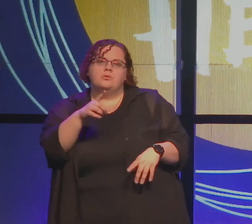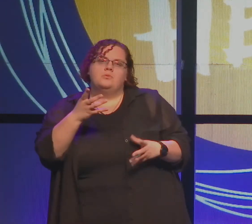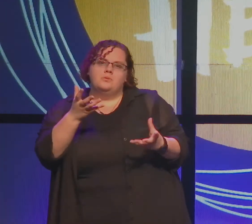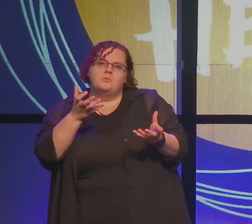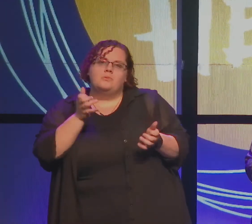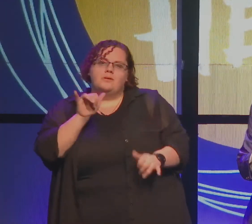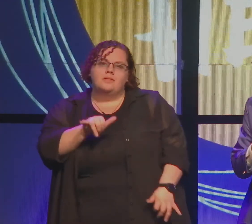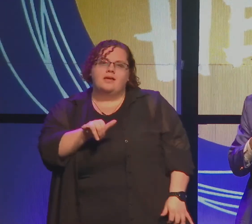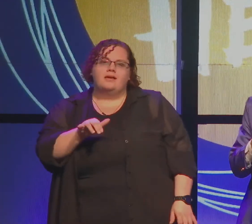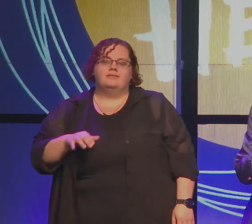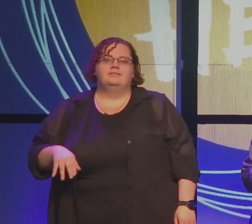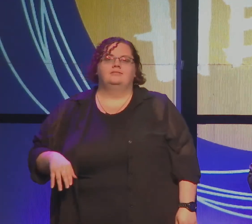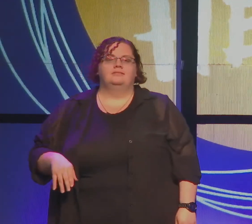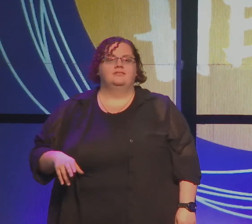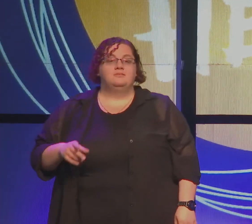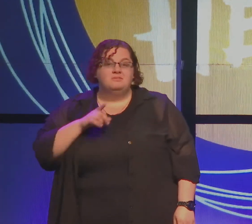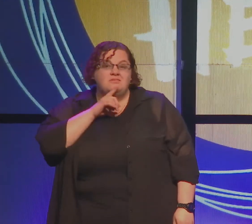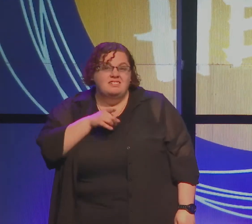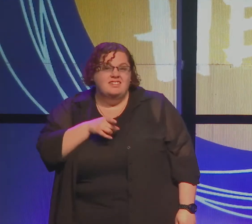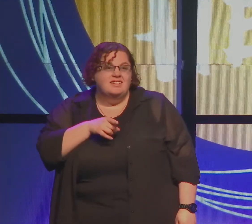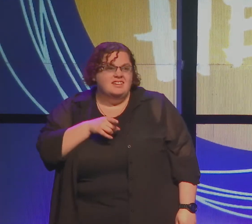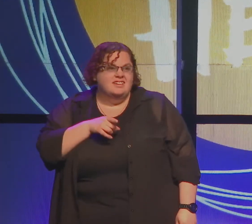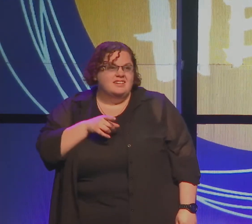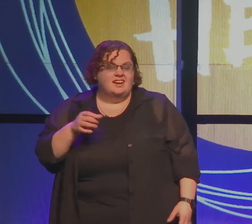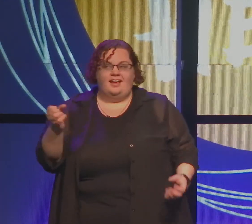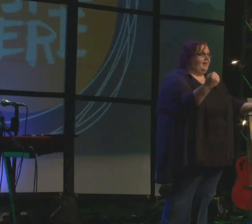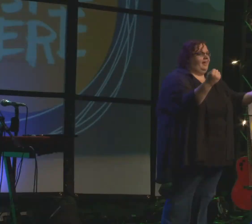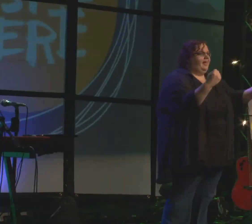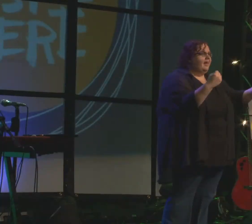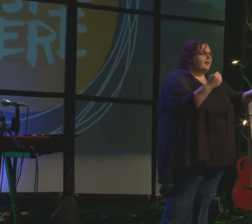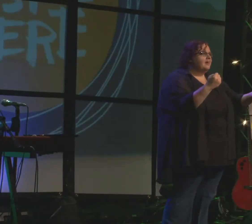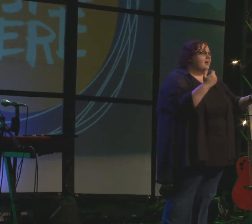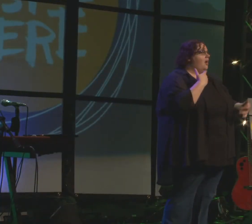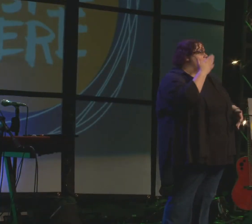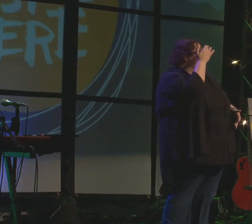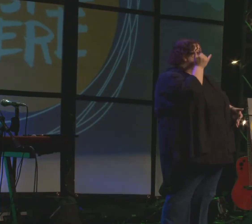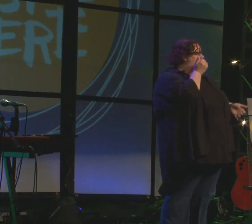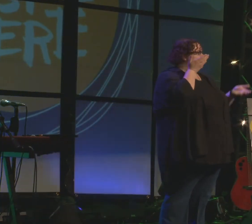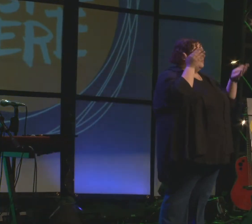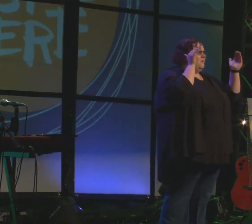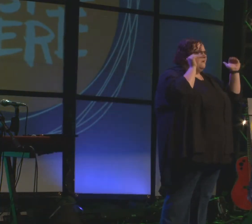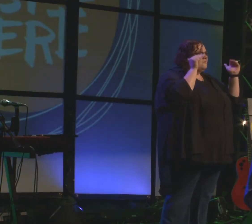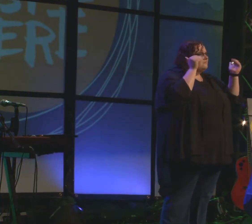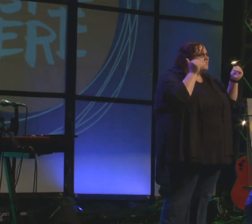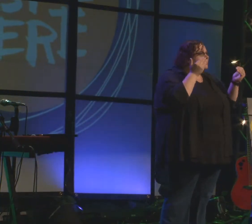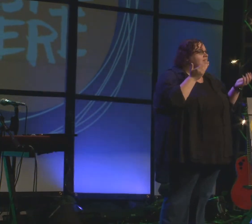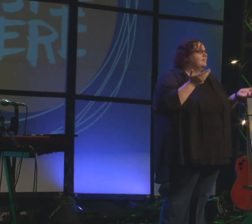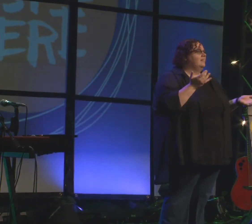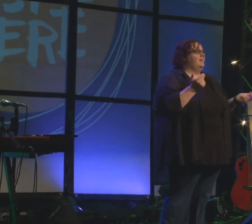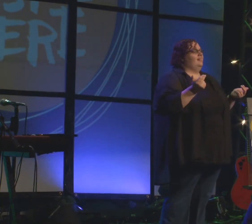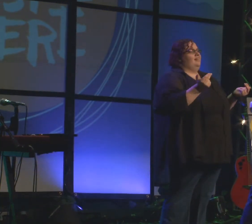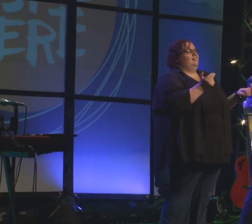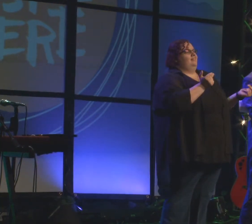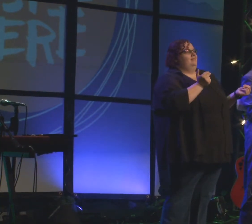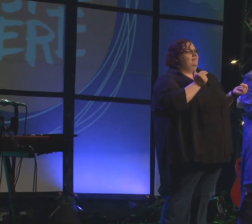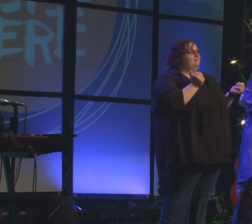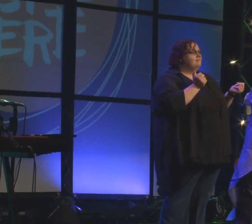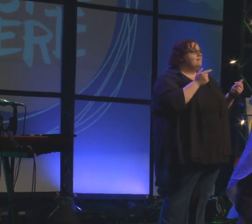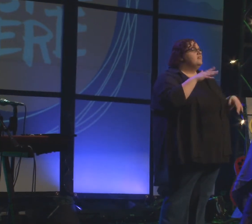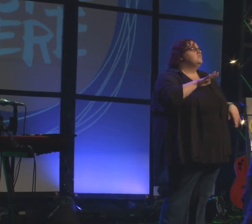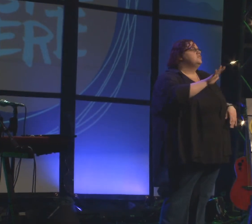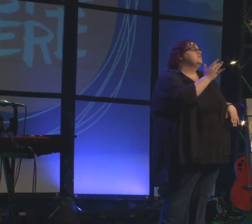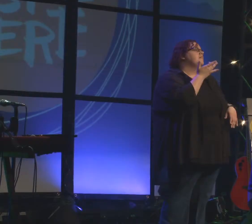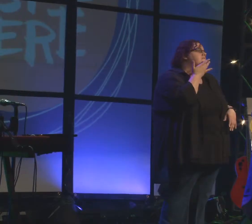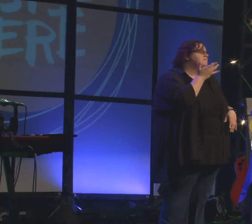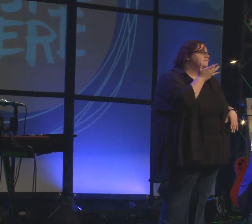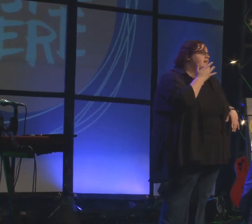want that? Really? Why so hopeful? Do